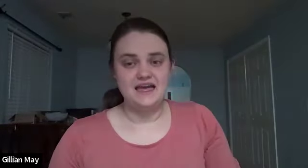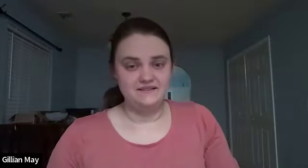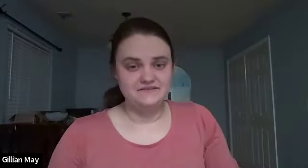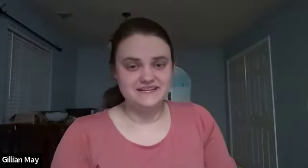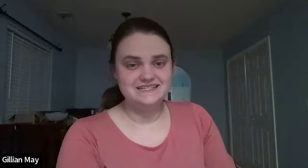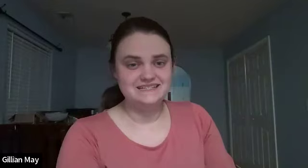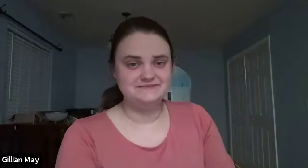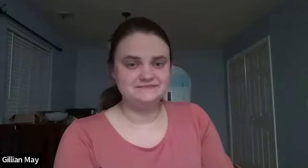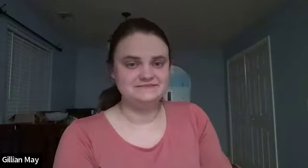Elephant,